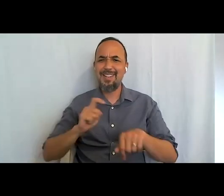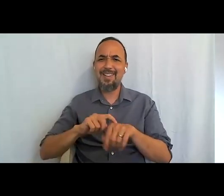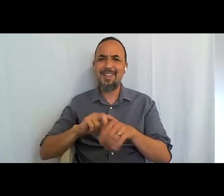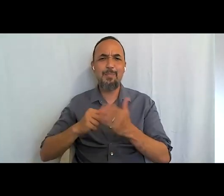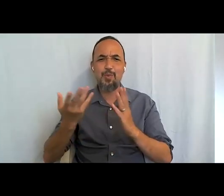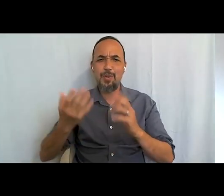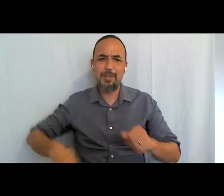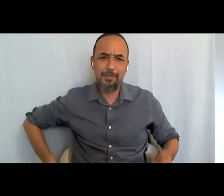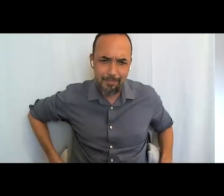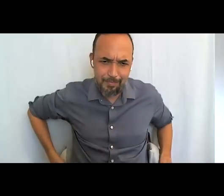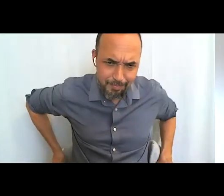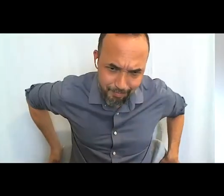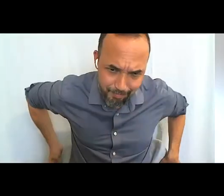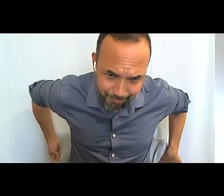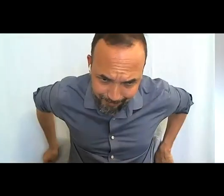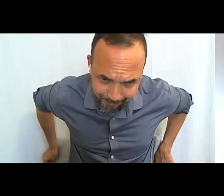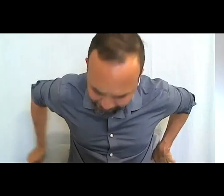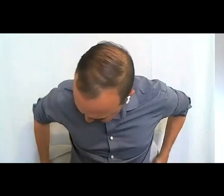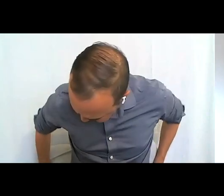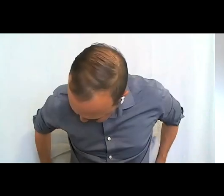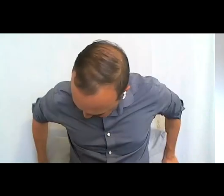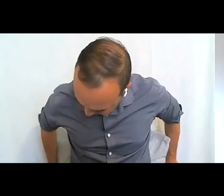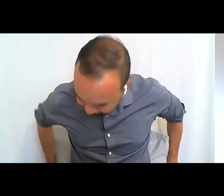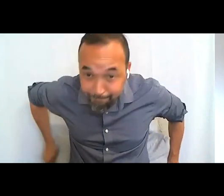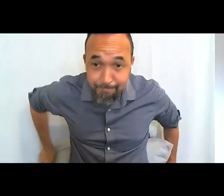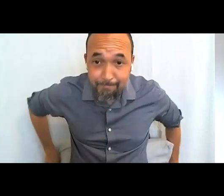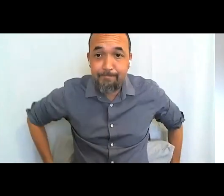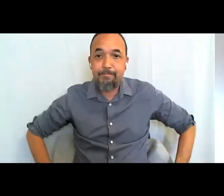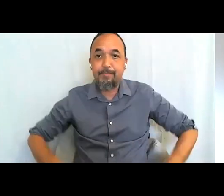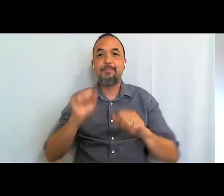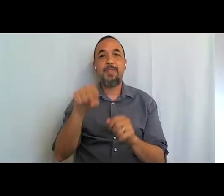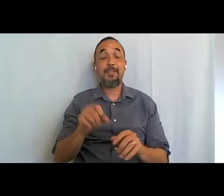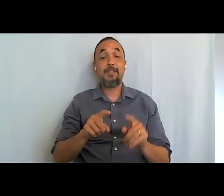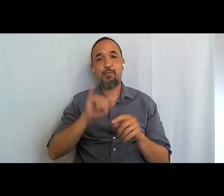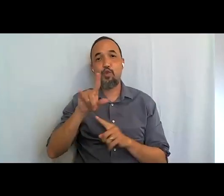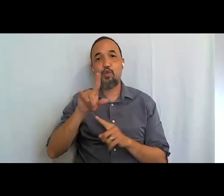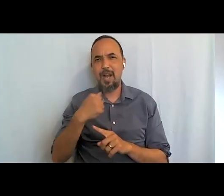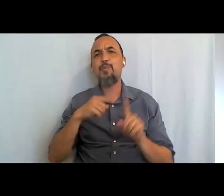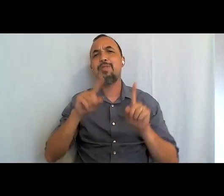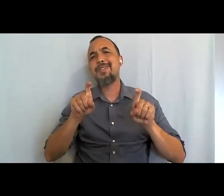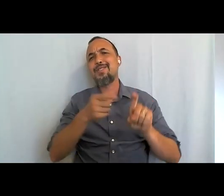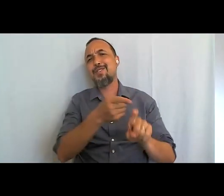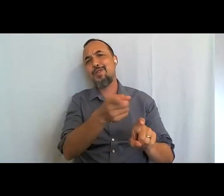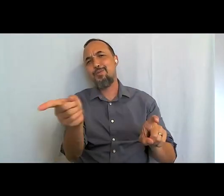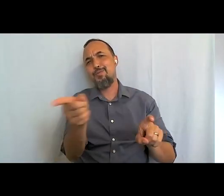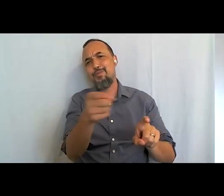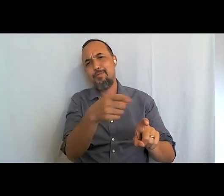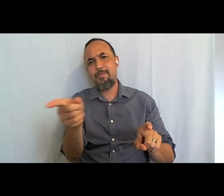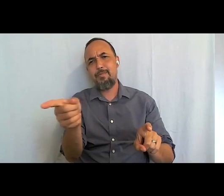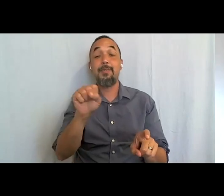It's July, Felicity. Yeah, I knew that. I was testing you. Okay. Thank you,